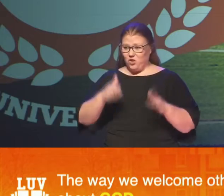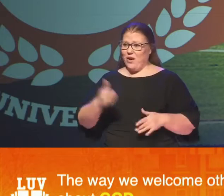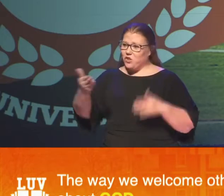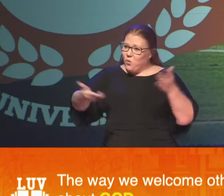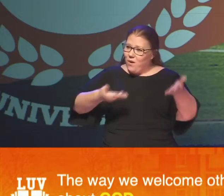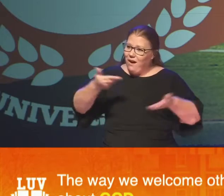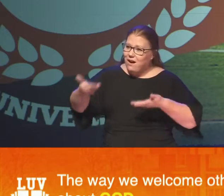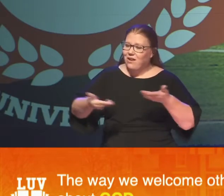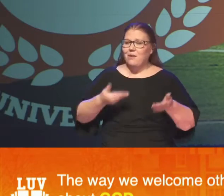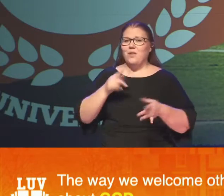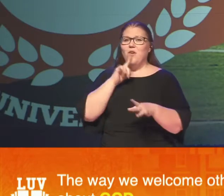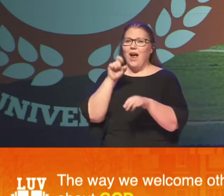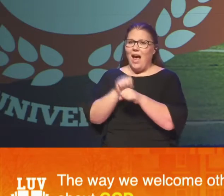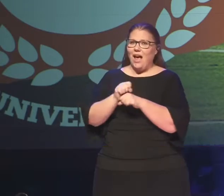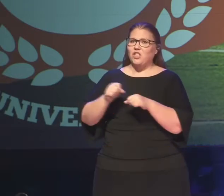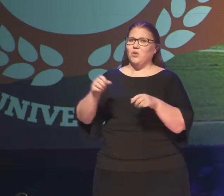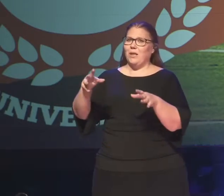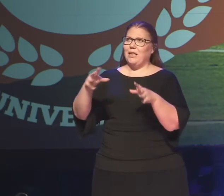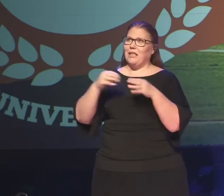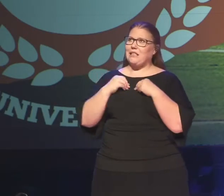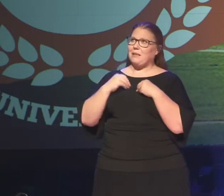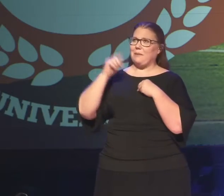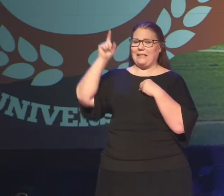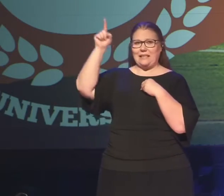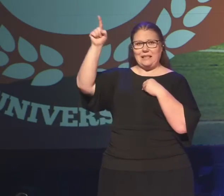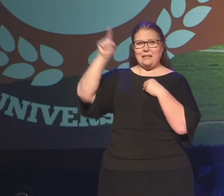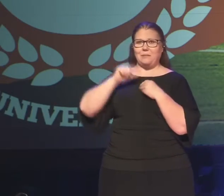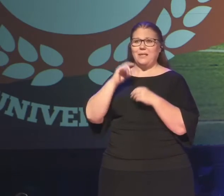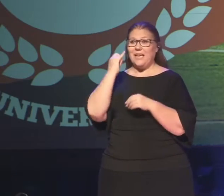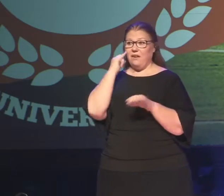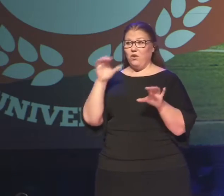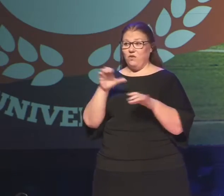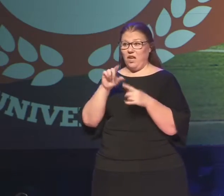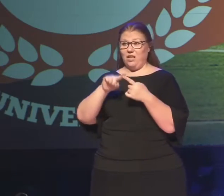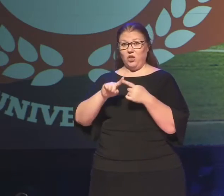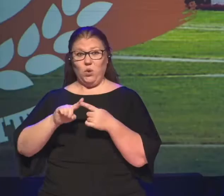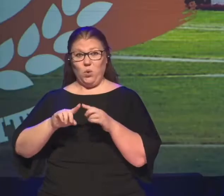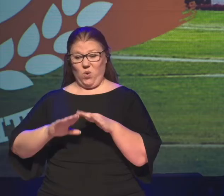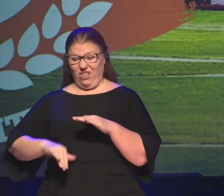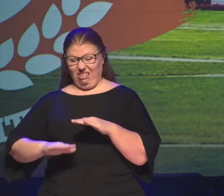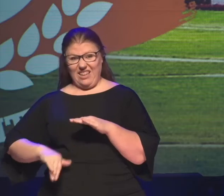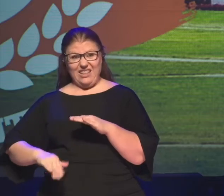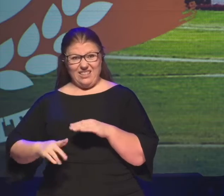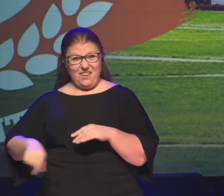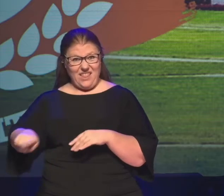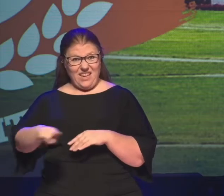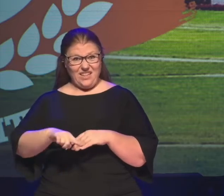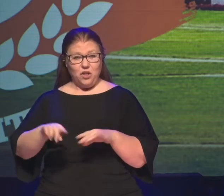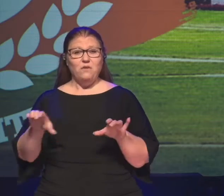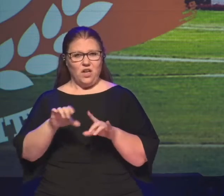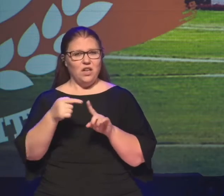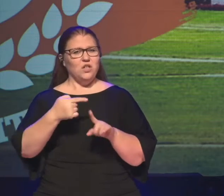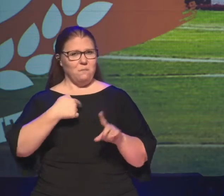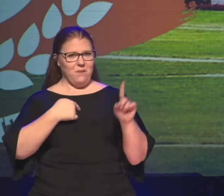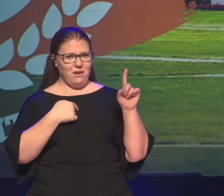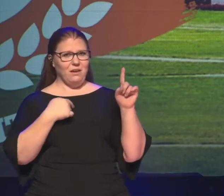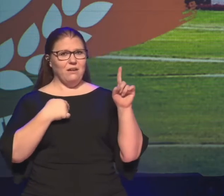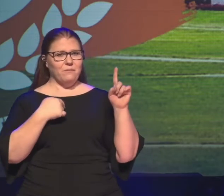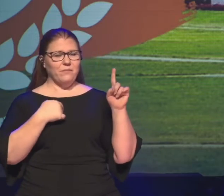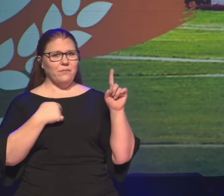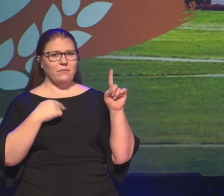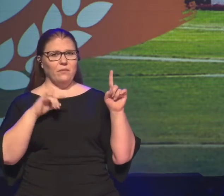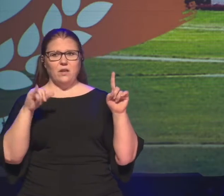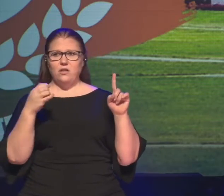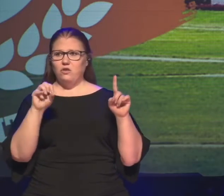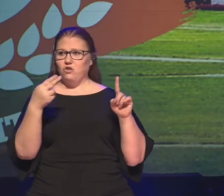you're actually receiving him. He says, if you've done it to the least of these, you've done it to me. John wrote a letter.